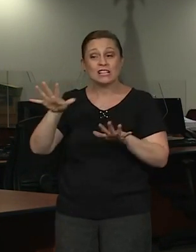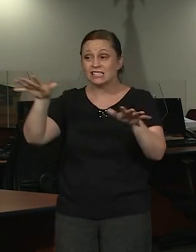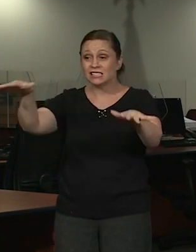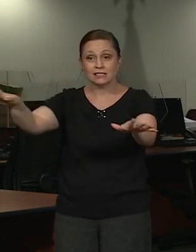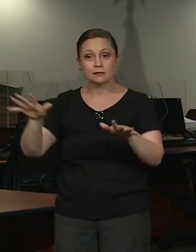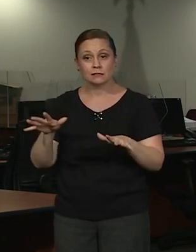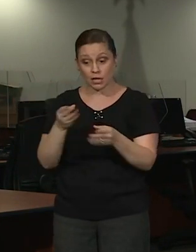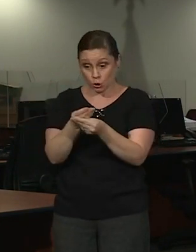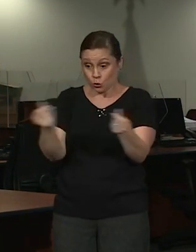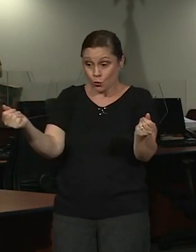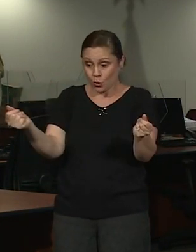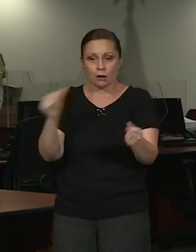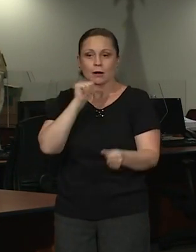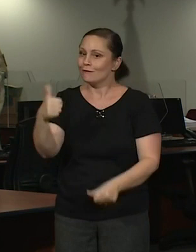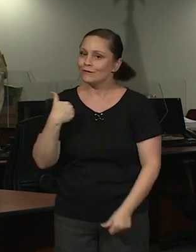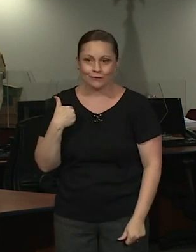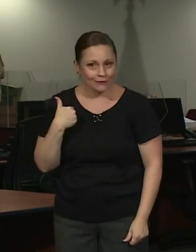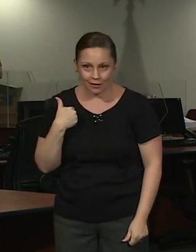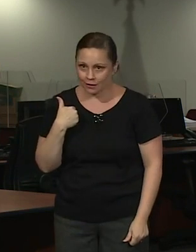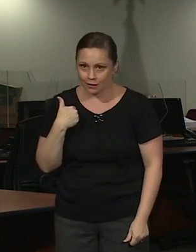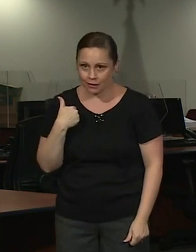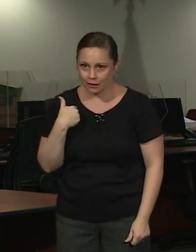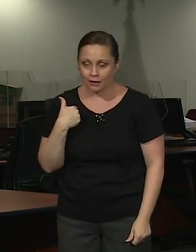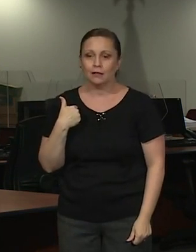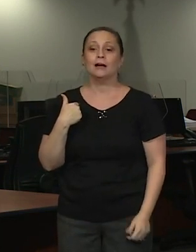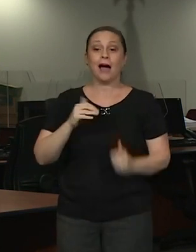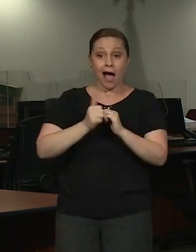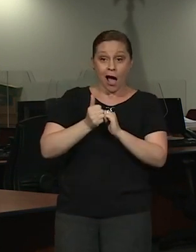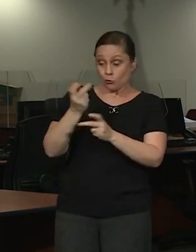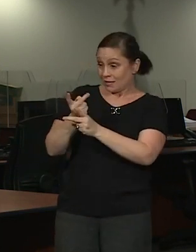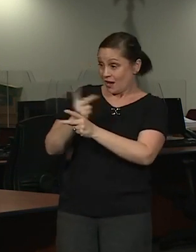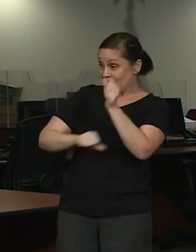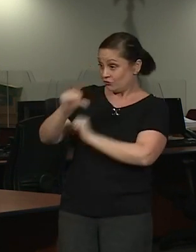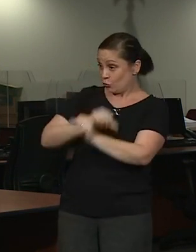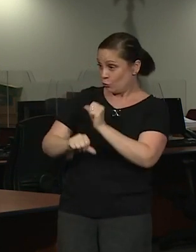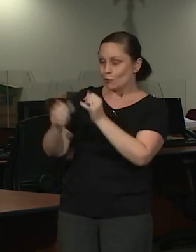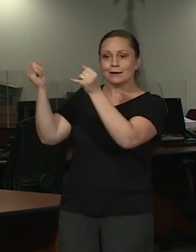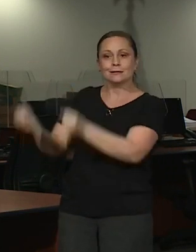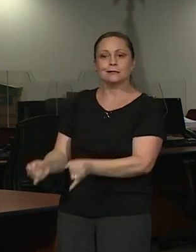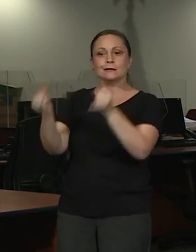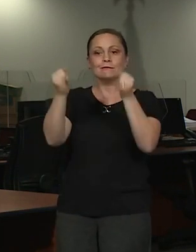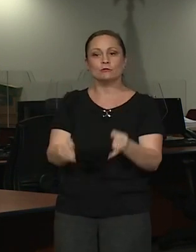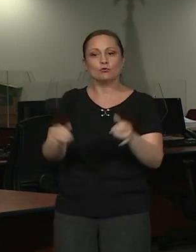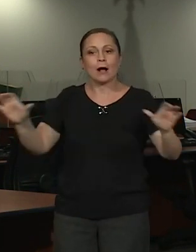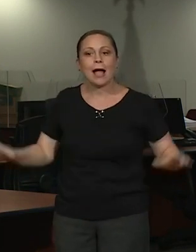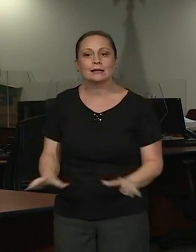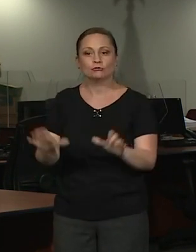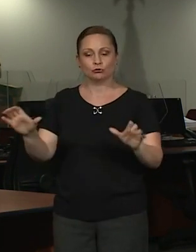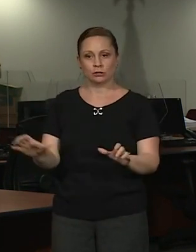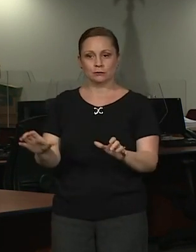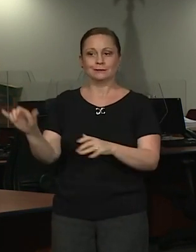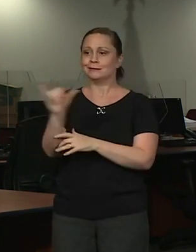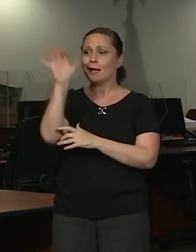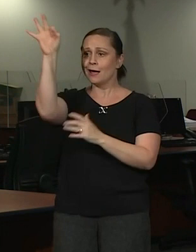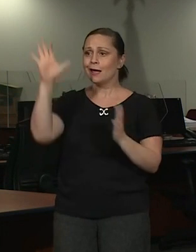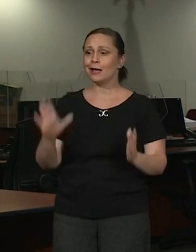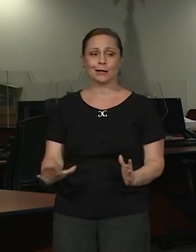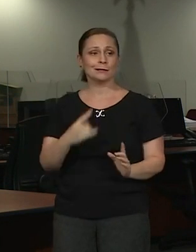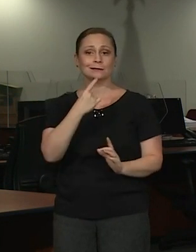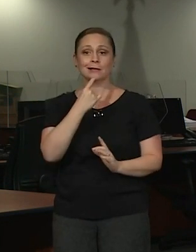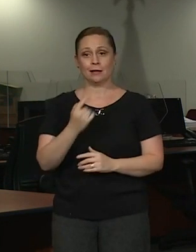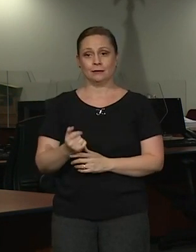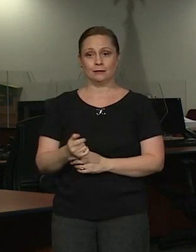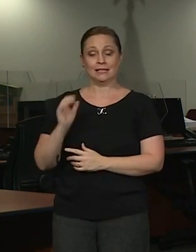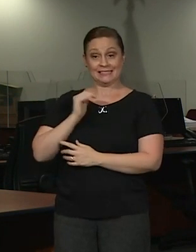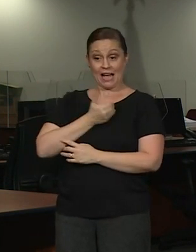individual actions that help us take care of one another. And as we heard the chaplain say, our duty from a higher